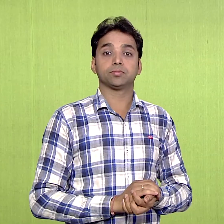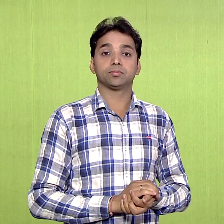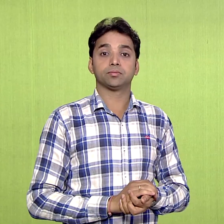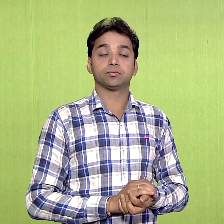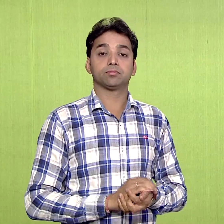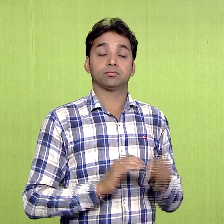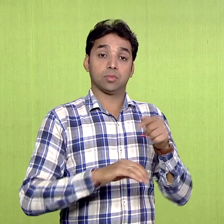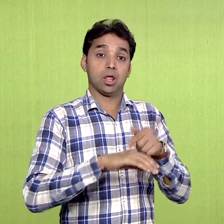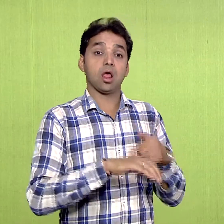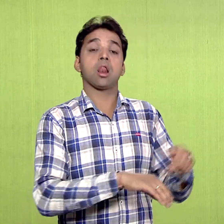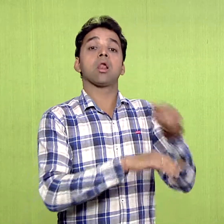of Seleucus,